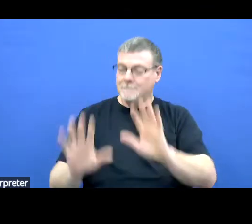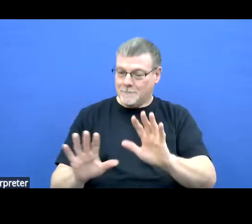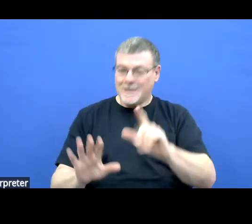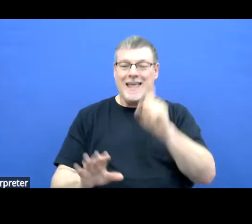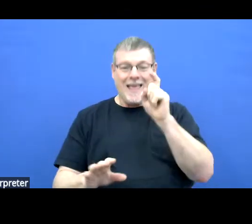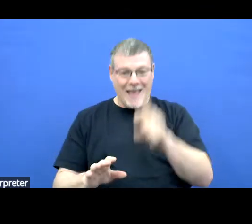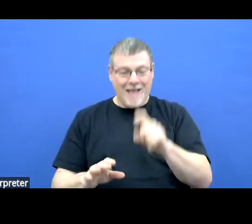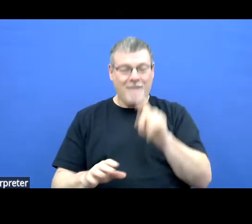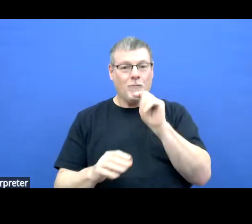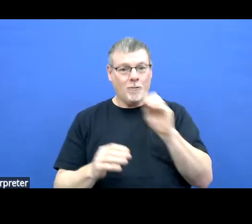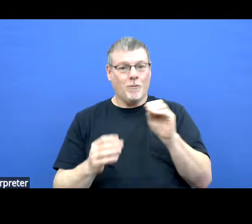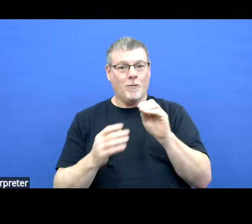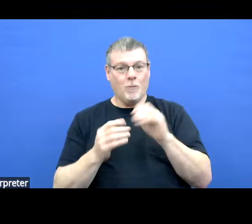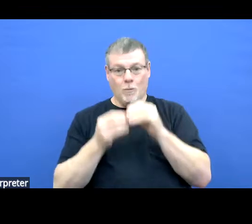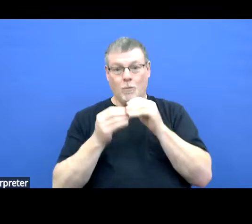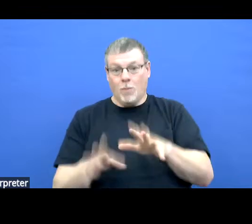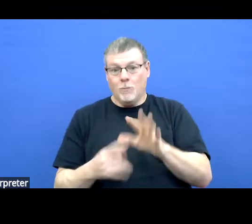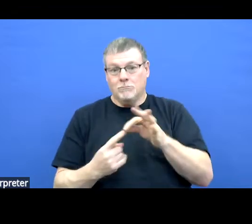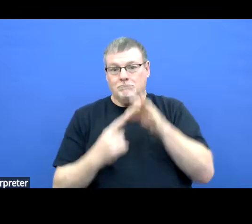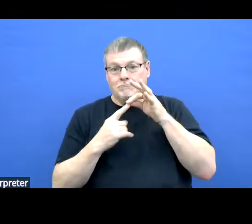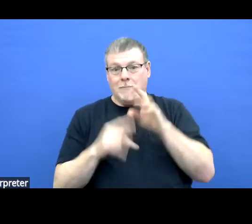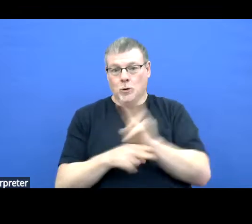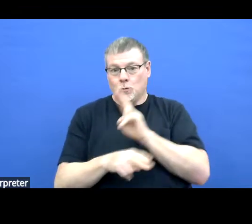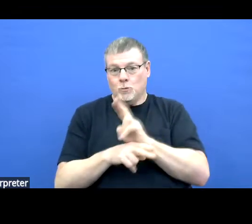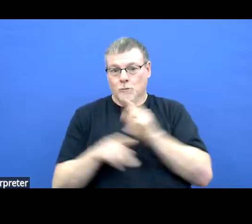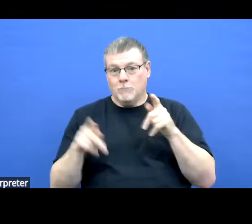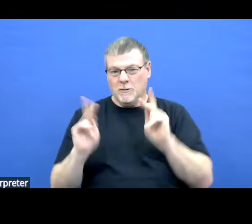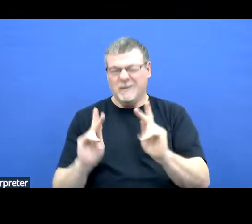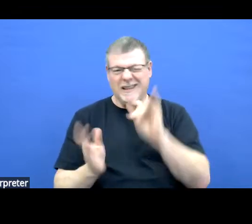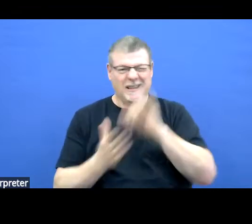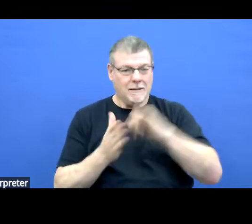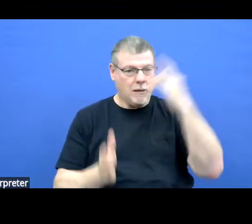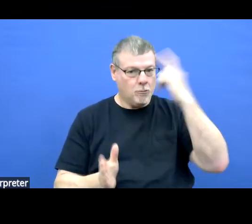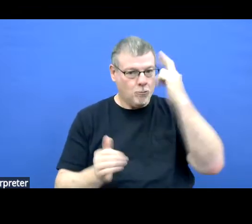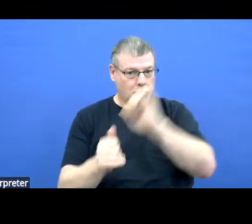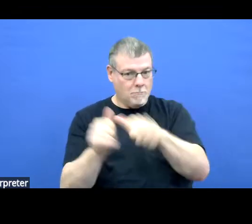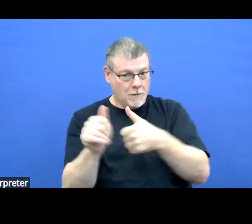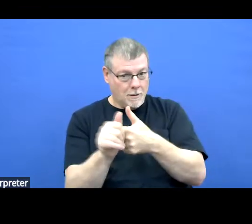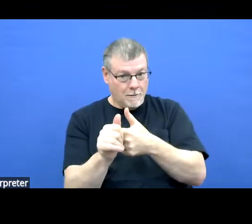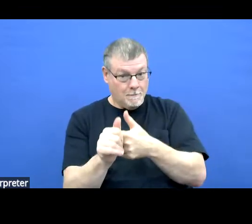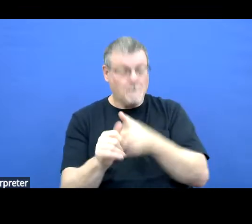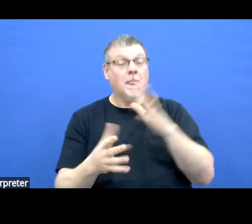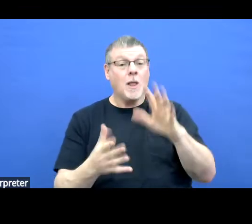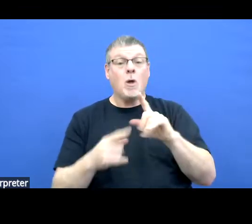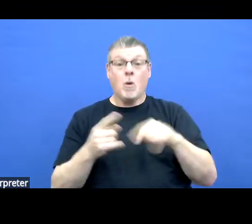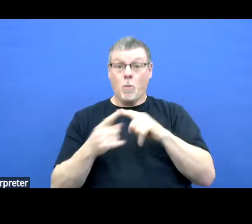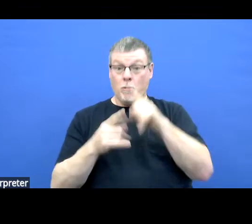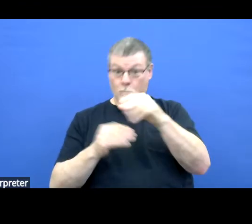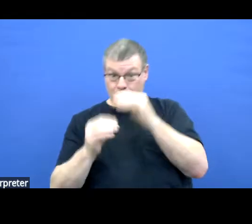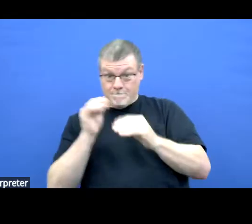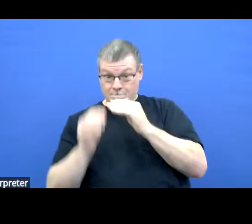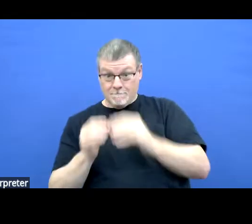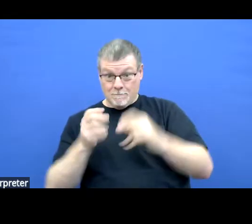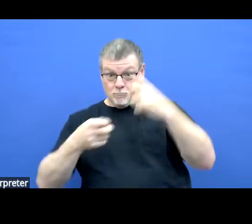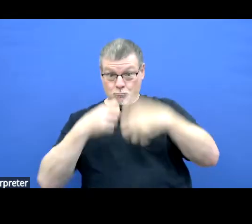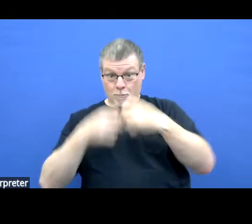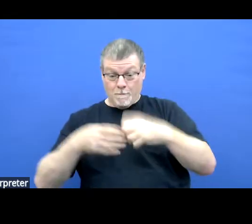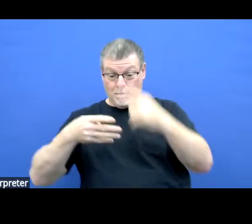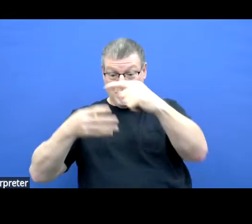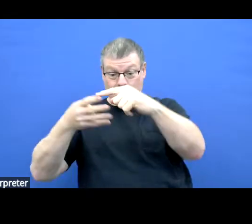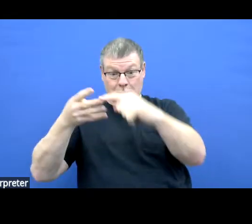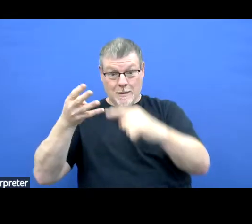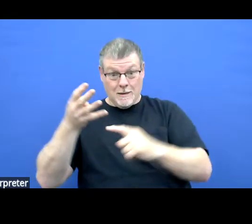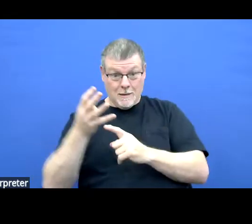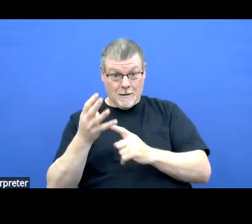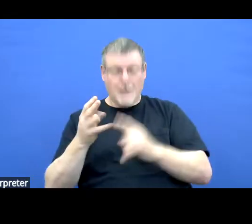it, or else you can lose your special use permit. So that's the purpose of doing it that way. So once you've mitigated those issues, those